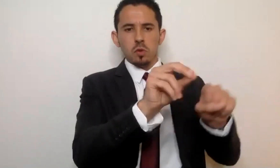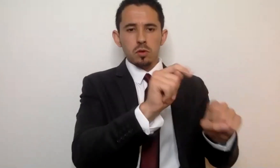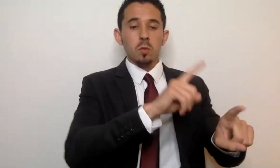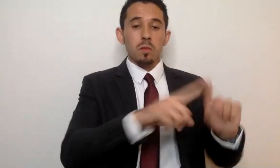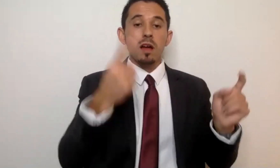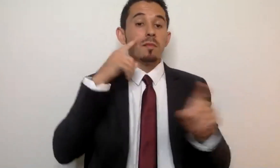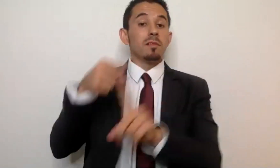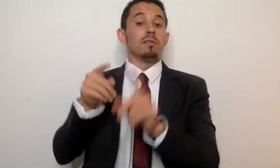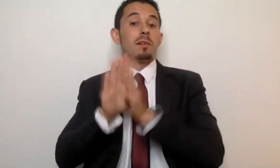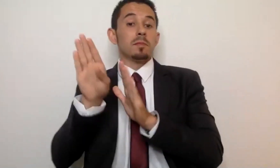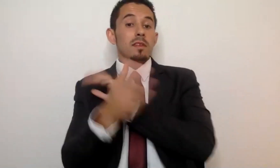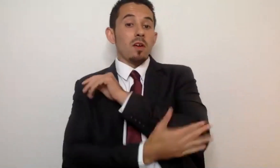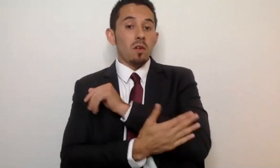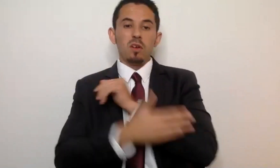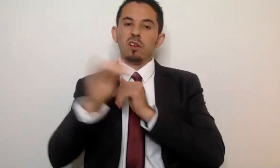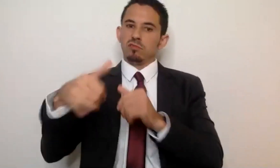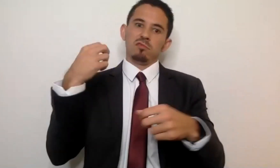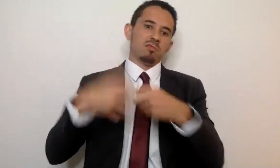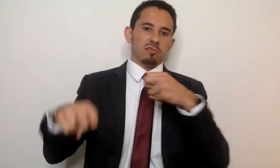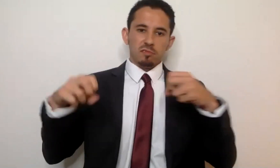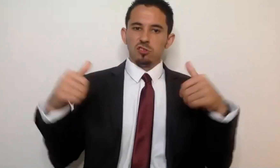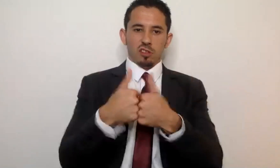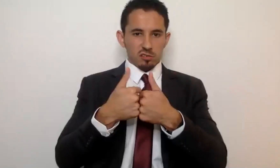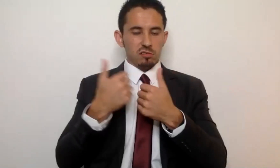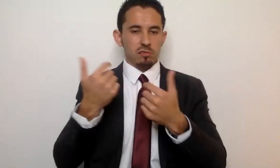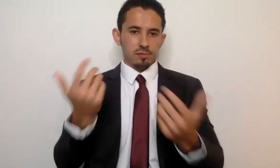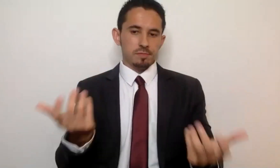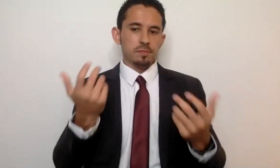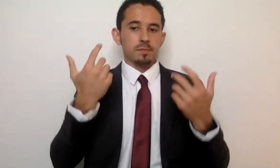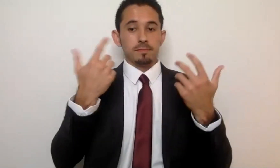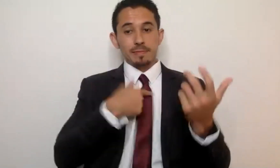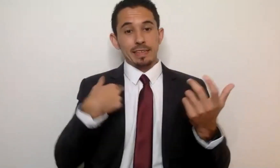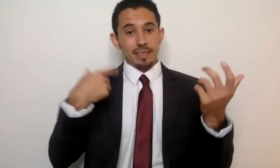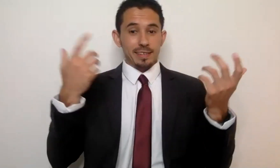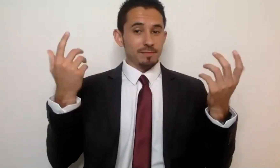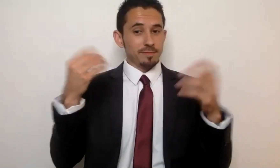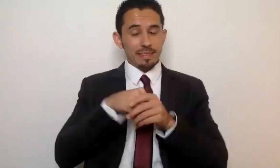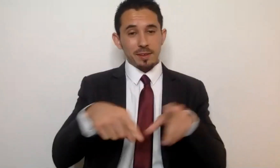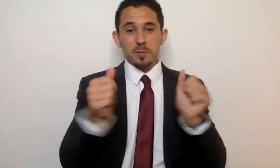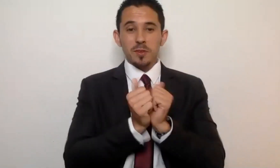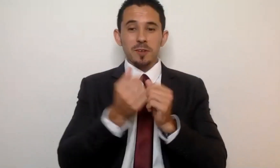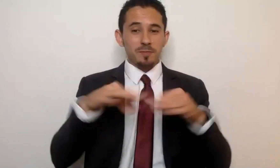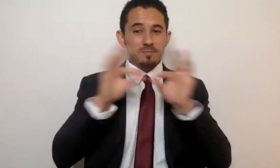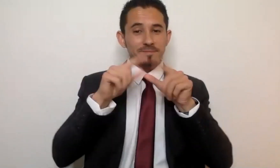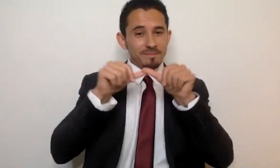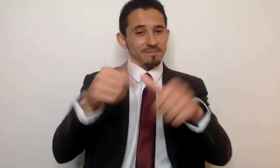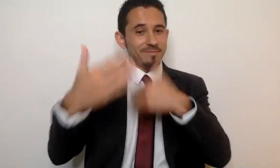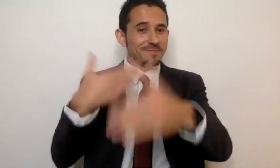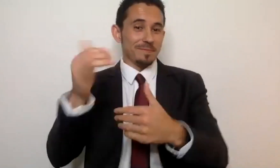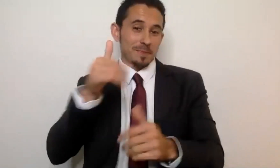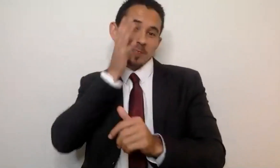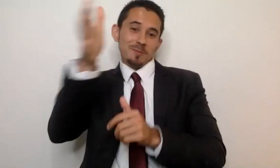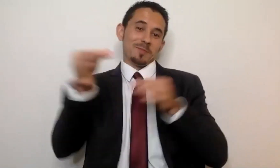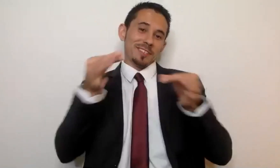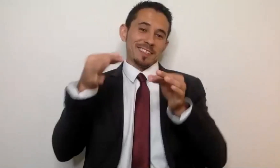are not economically wealthy would still have a video phone so we could connect with them. It is definitely a challenge, but we're all in